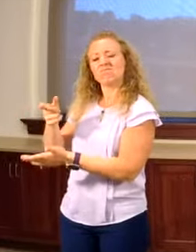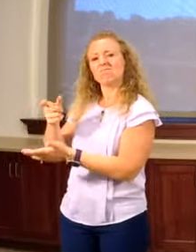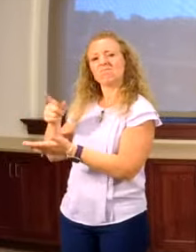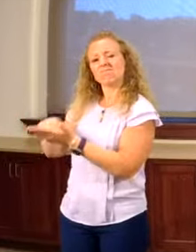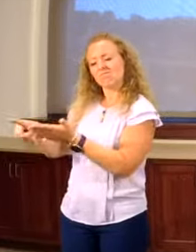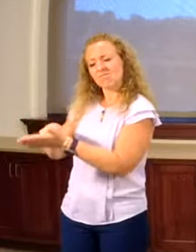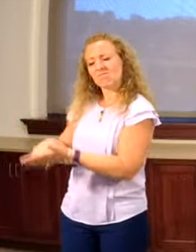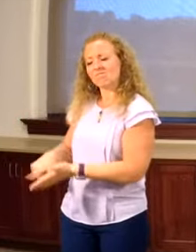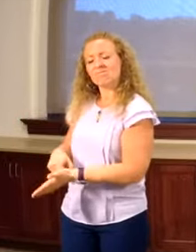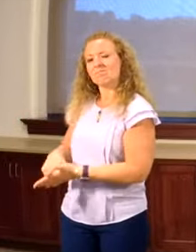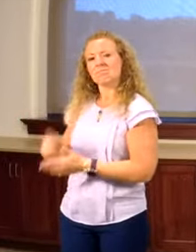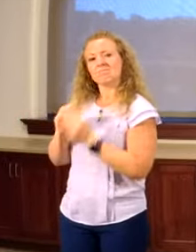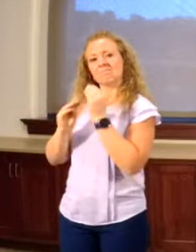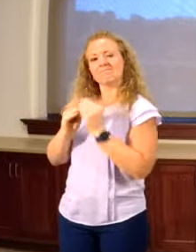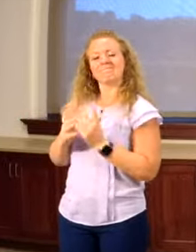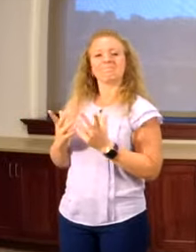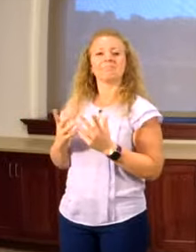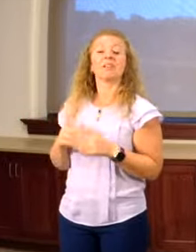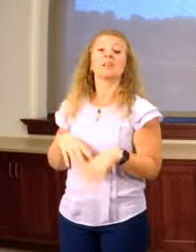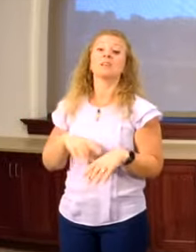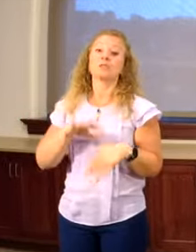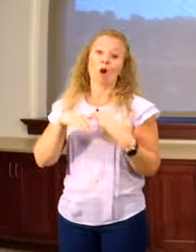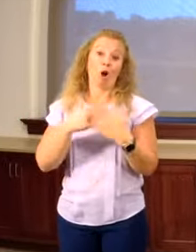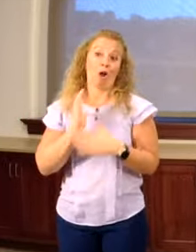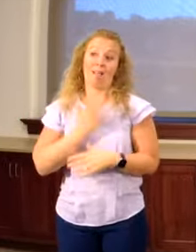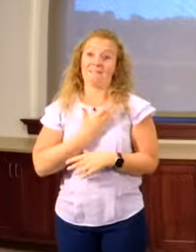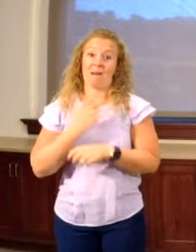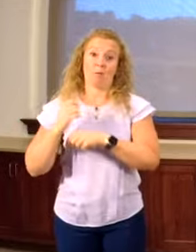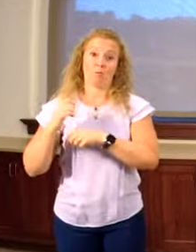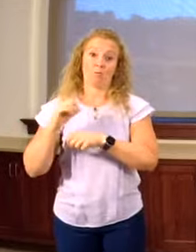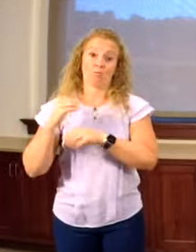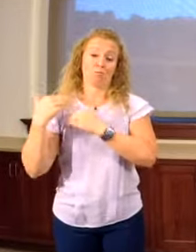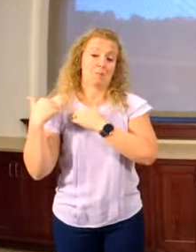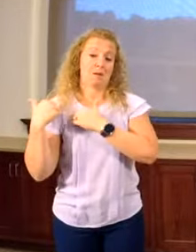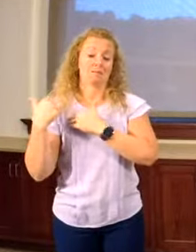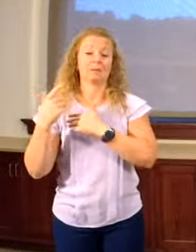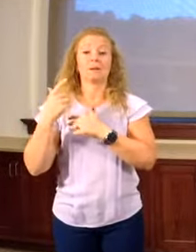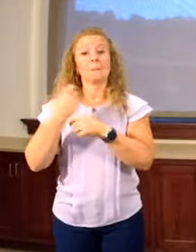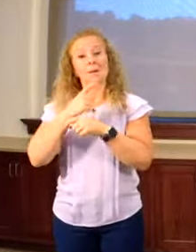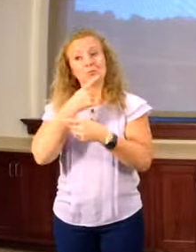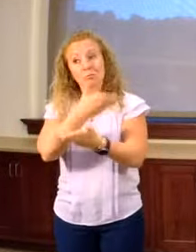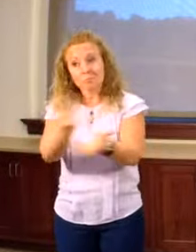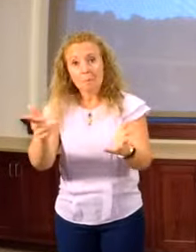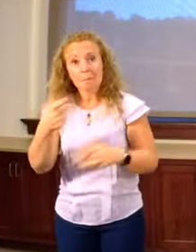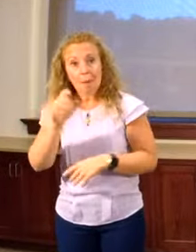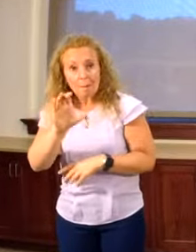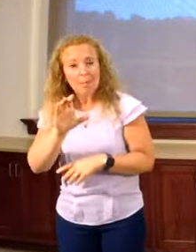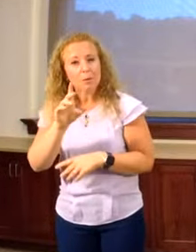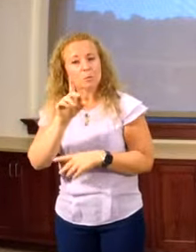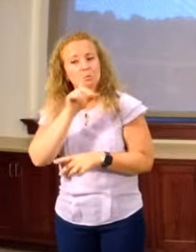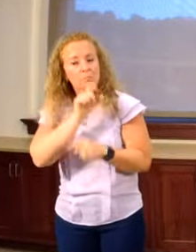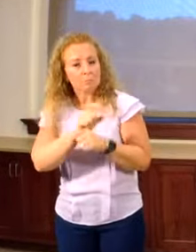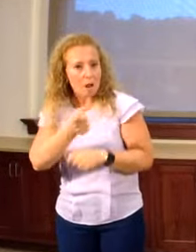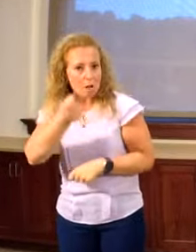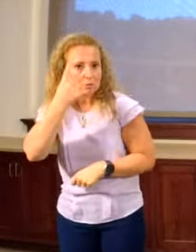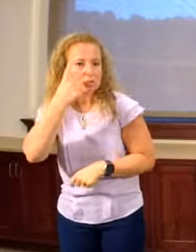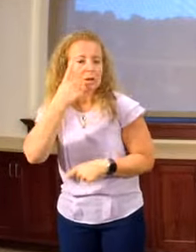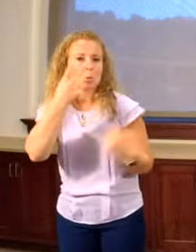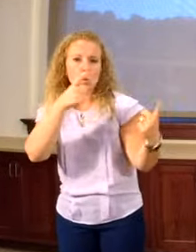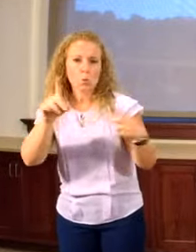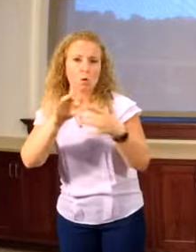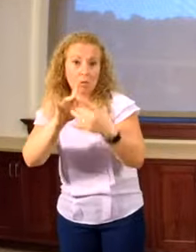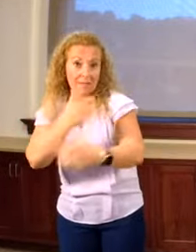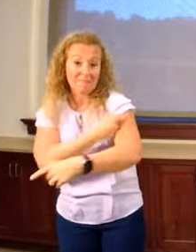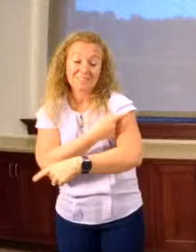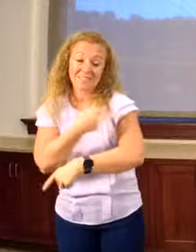vaccines. And so it's all of our jobs to make sure that the public understands the truth, which is these vaccines